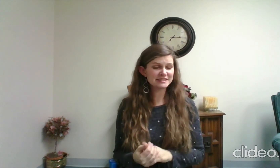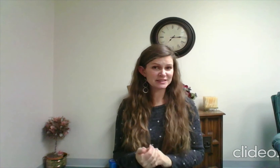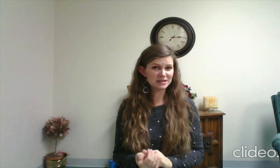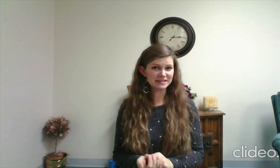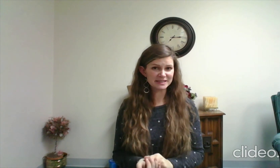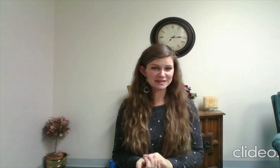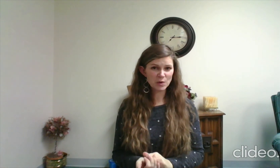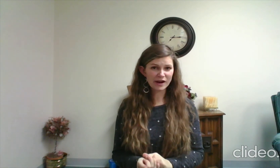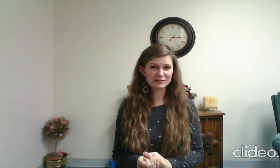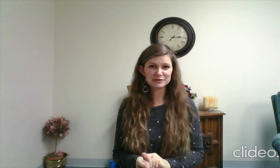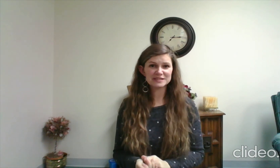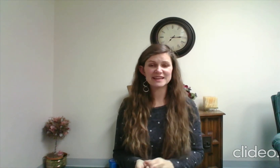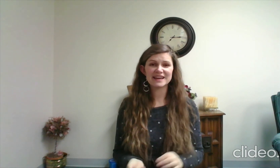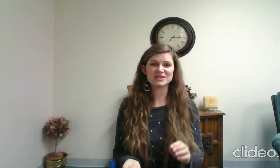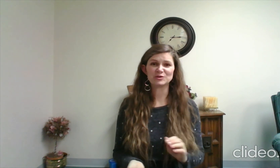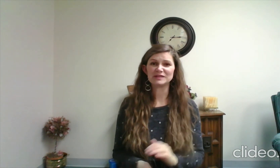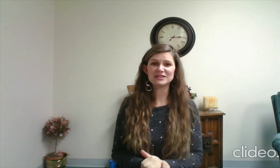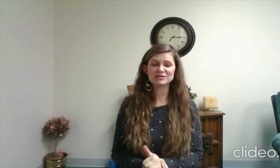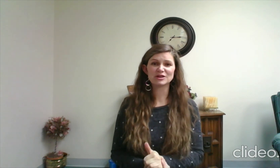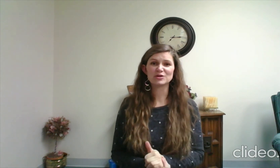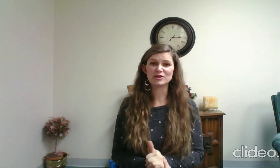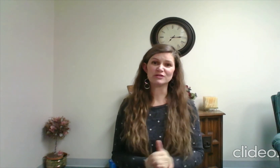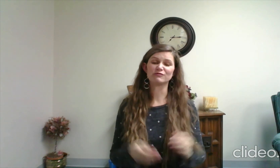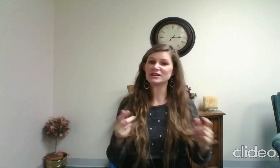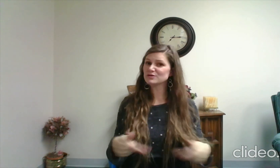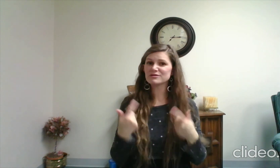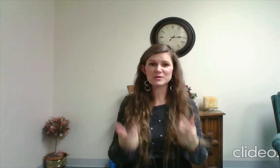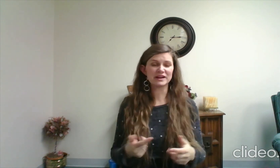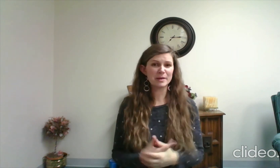still in kids choir for today, your leaders are going to run you through it a couple